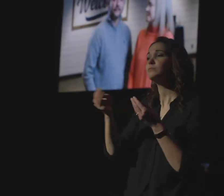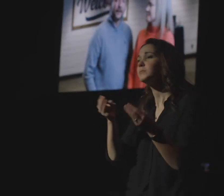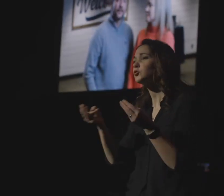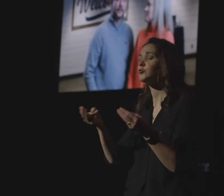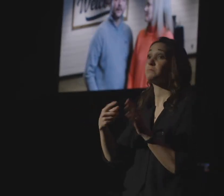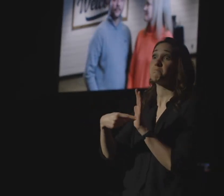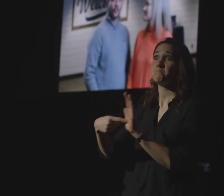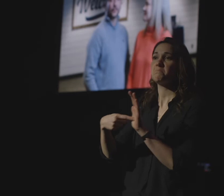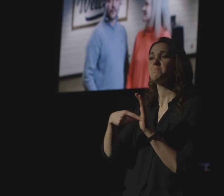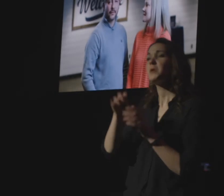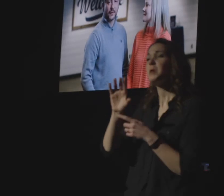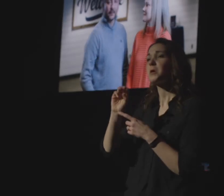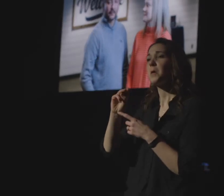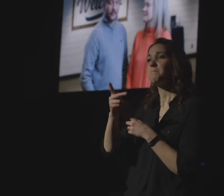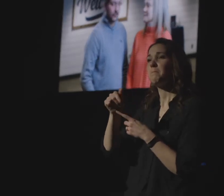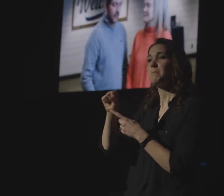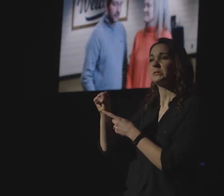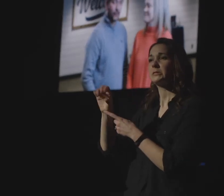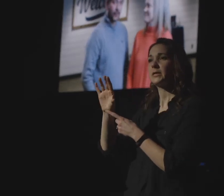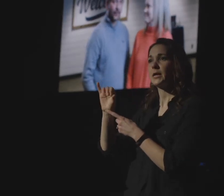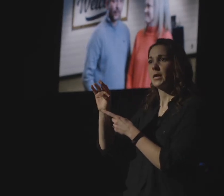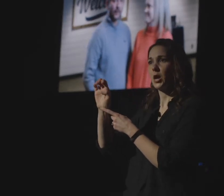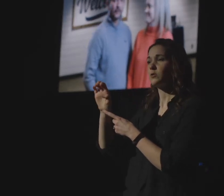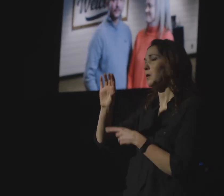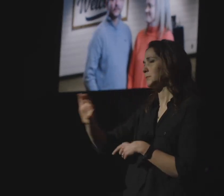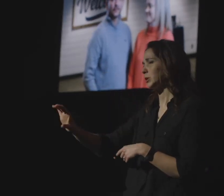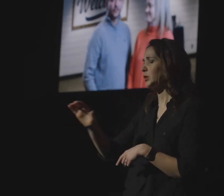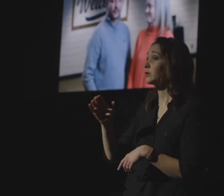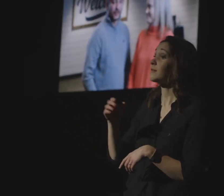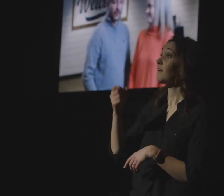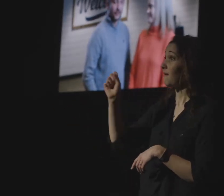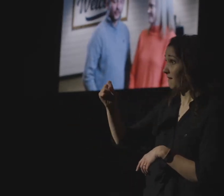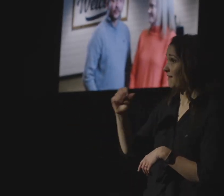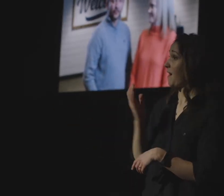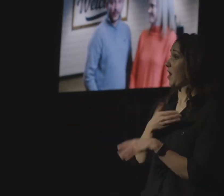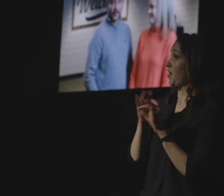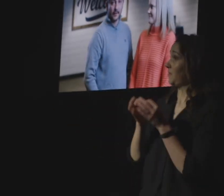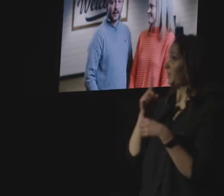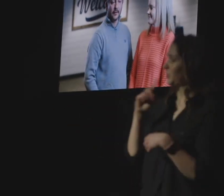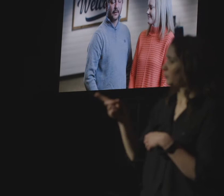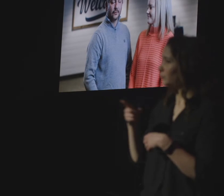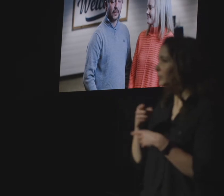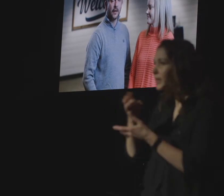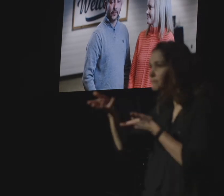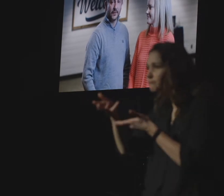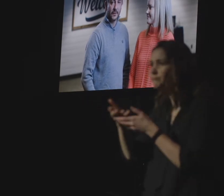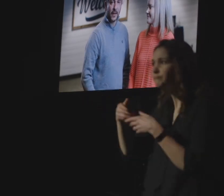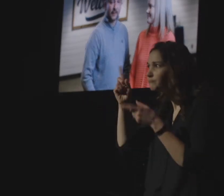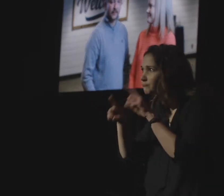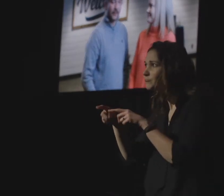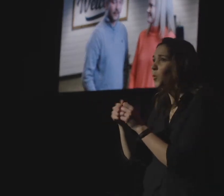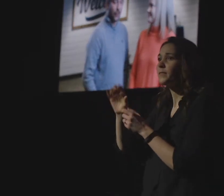Yeah, our family worked with Compass Care to support a young woman. She was 16 years old and pregnant, and she needed a